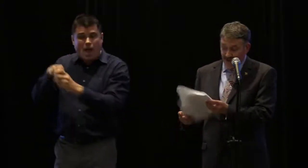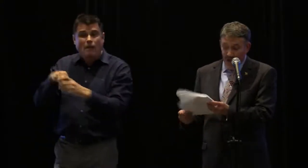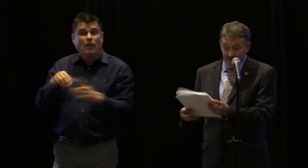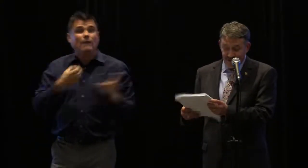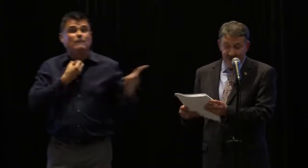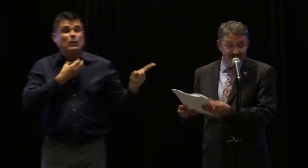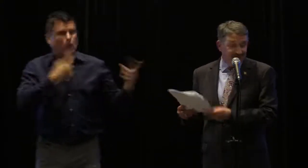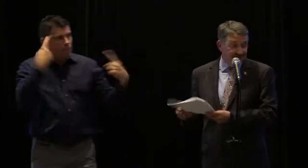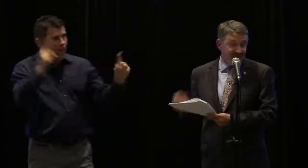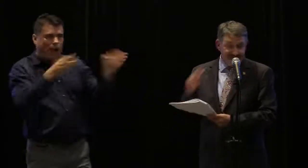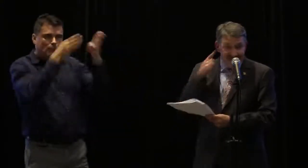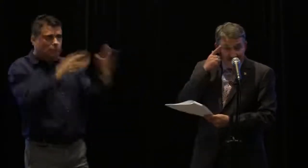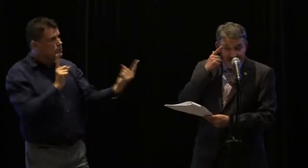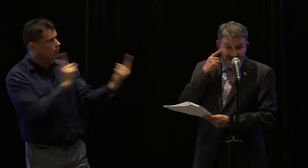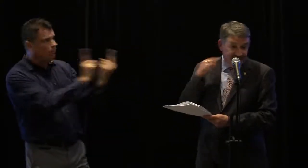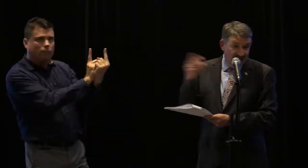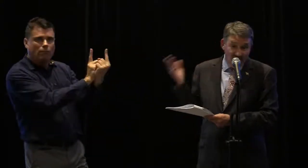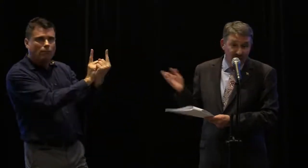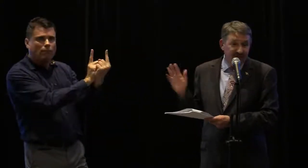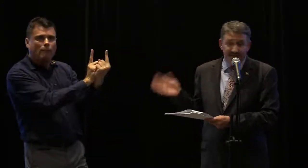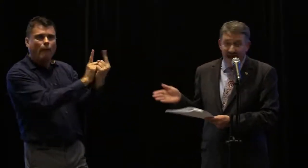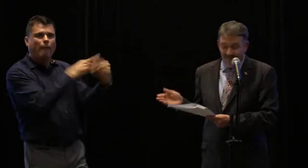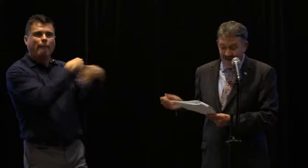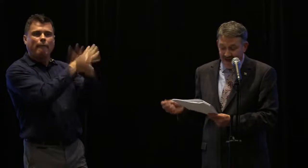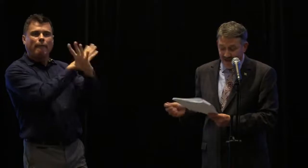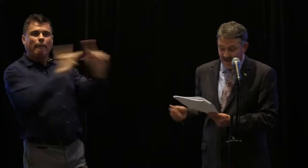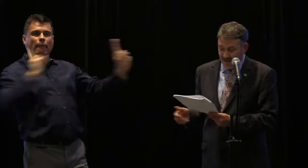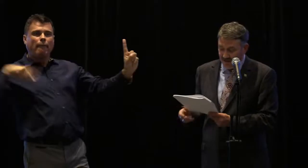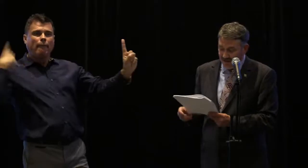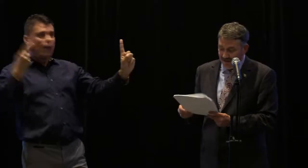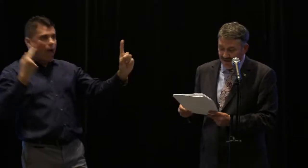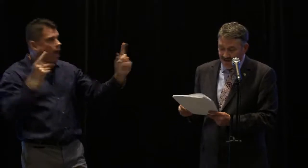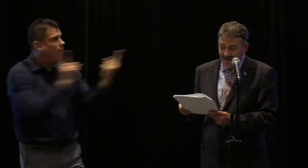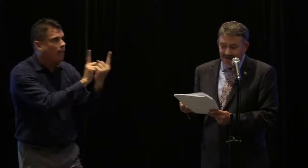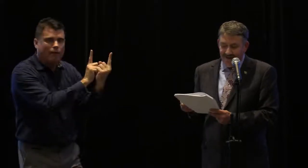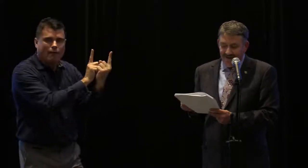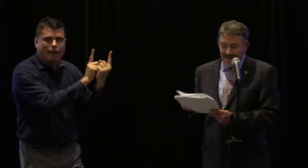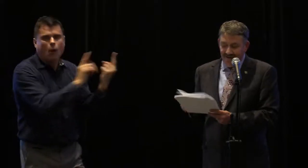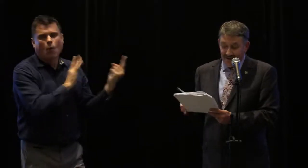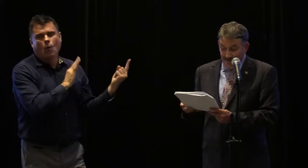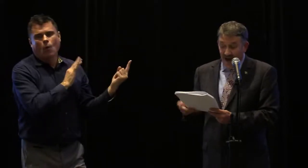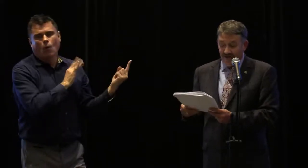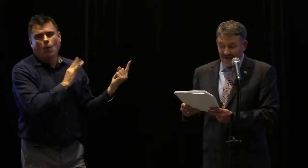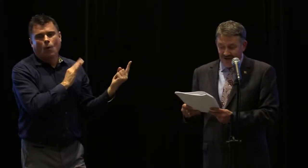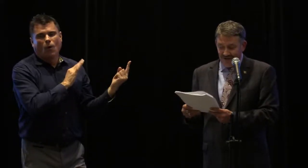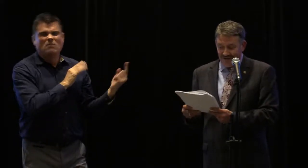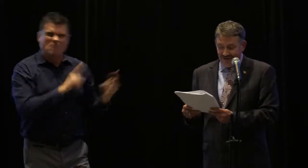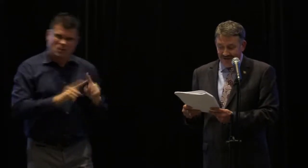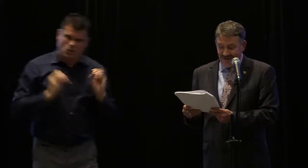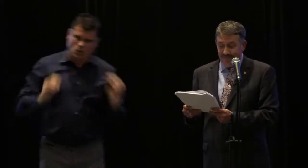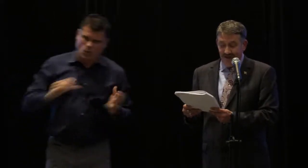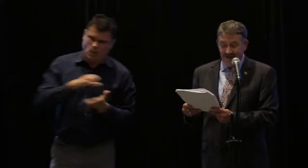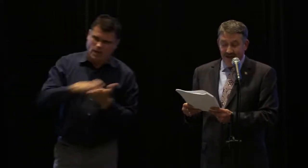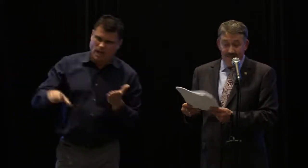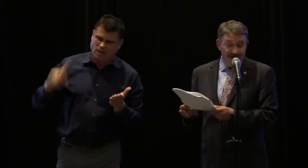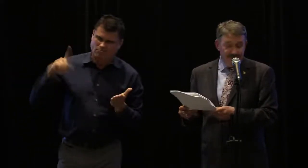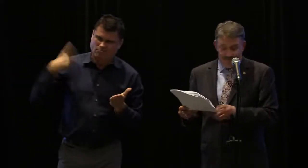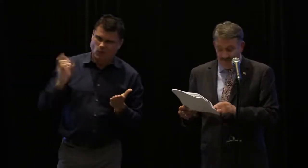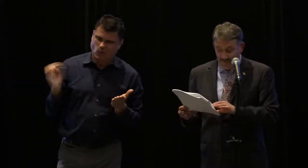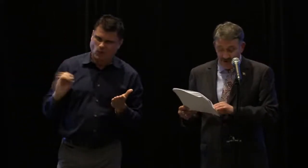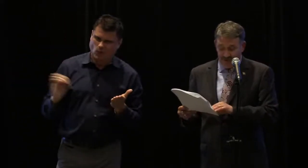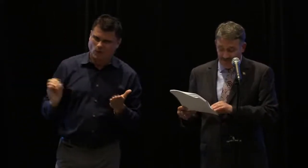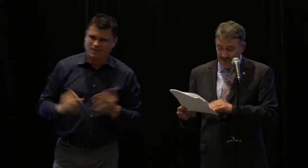It was an opportunity for us to celebrate, although we didn't have cake, the milestones in building a